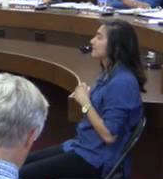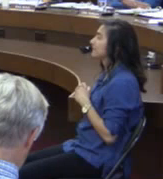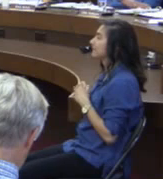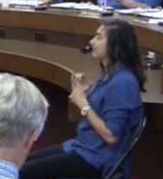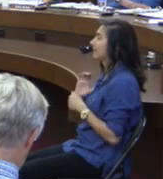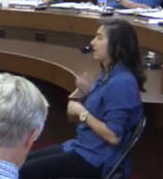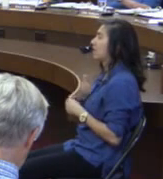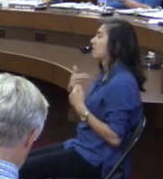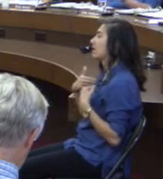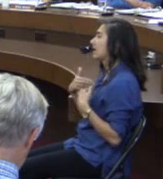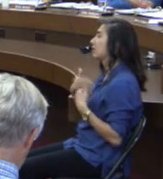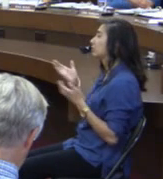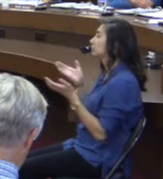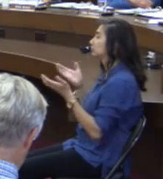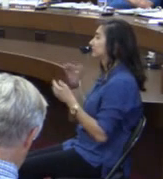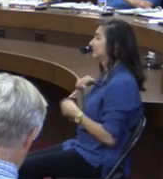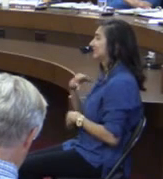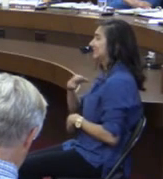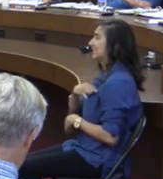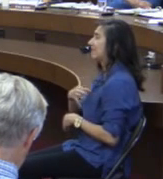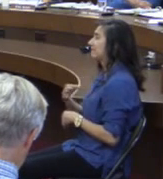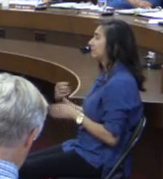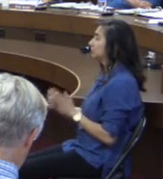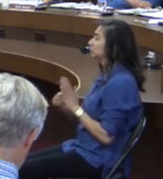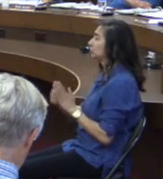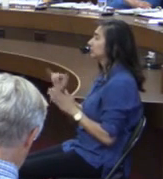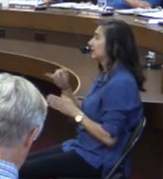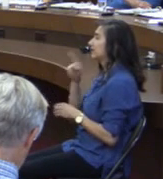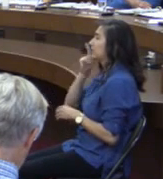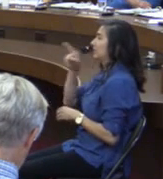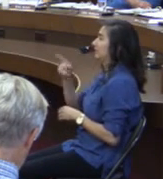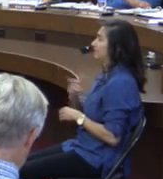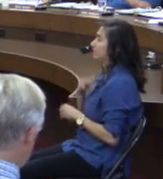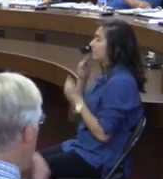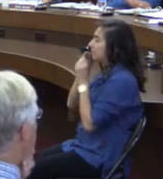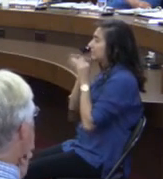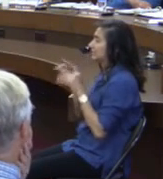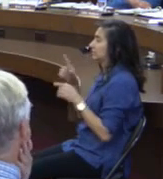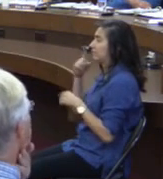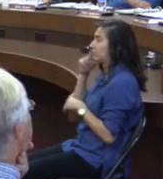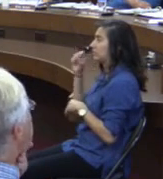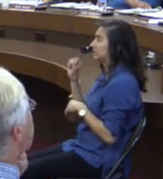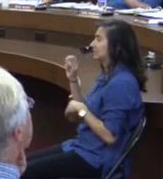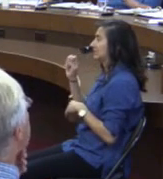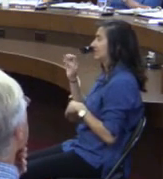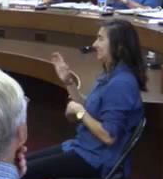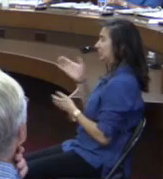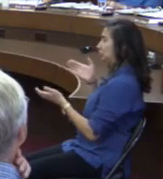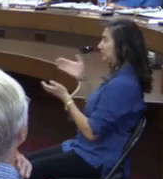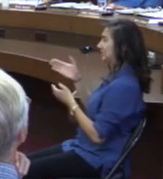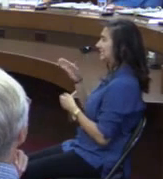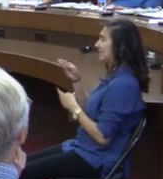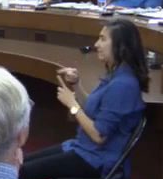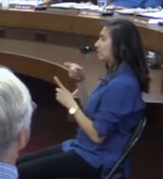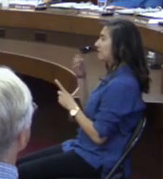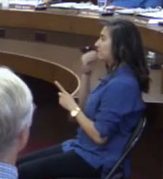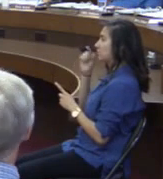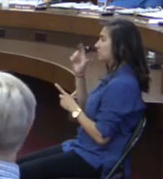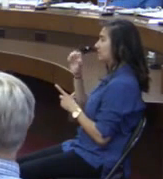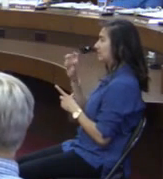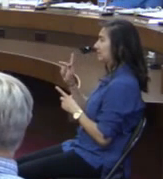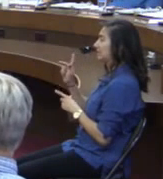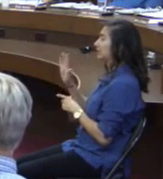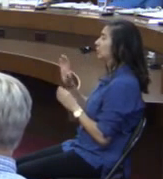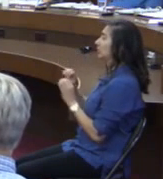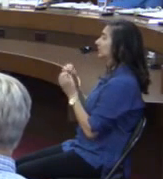Our health services staff states that they feel very blessed to have the services provided from Steve and from FoodLink.